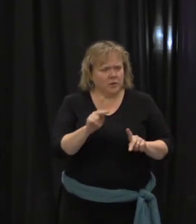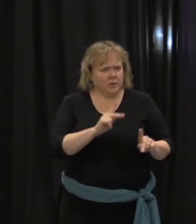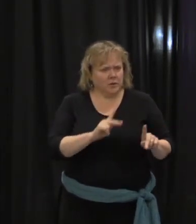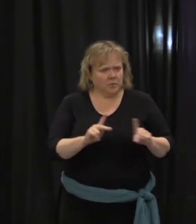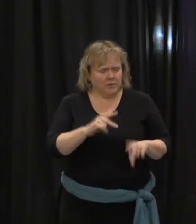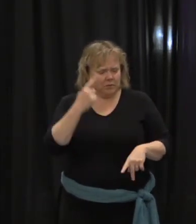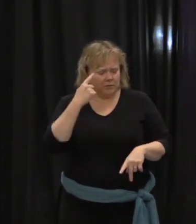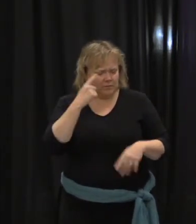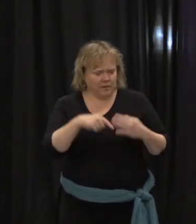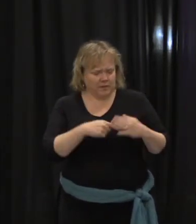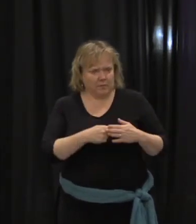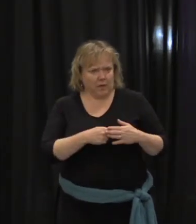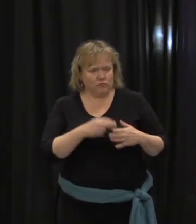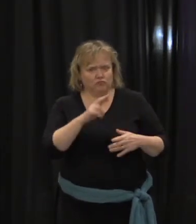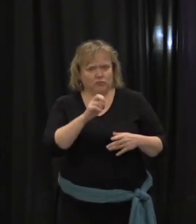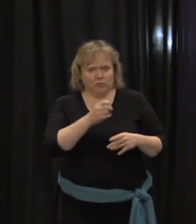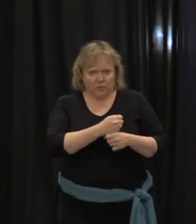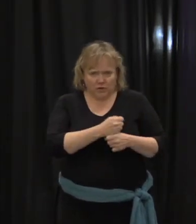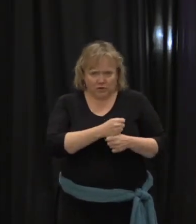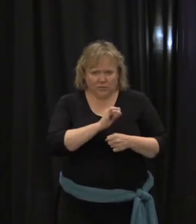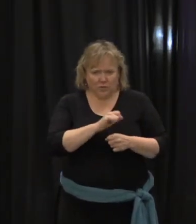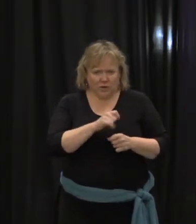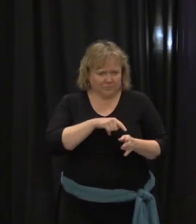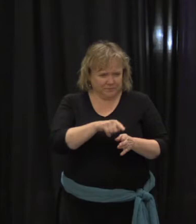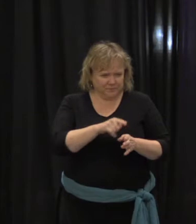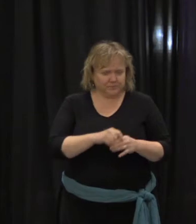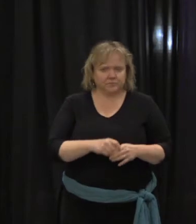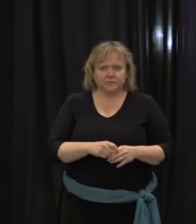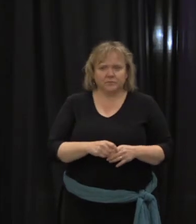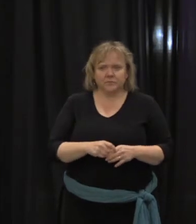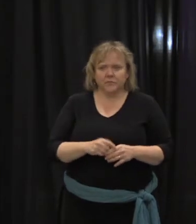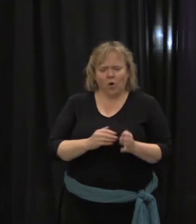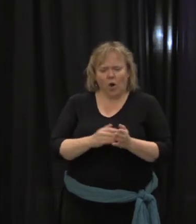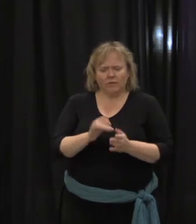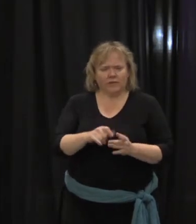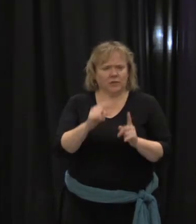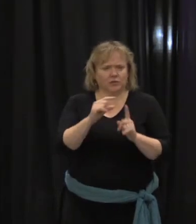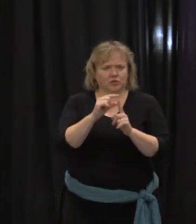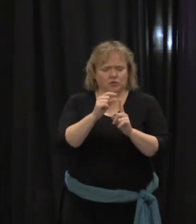welcome term by many, and I really hope that that has started to change.